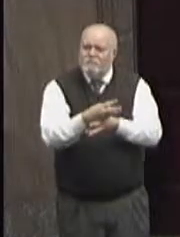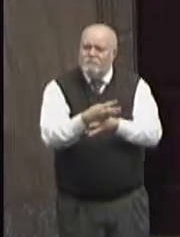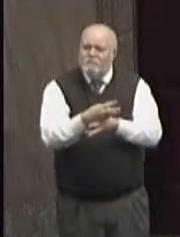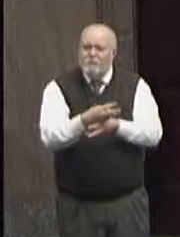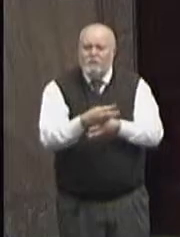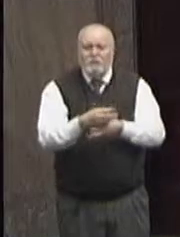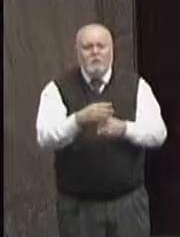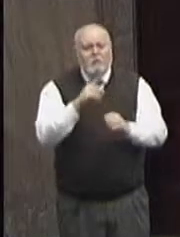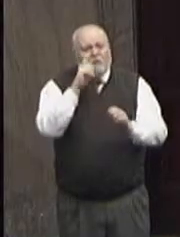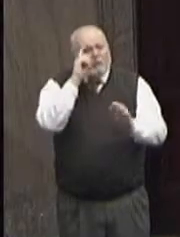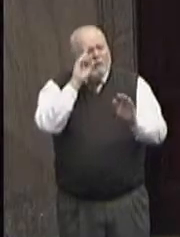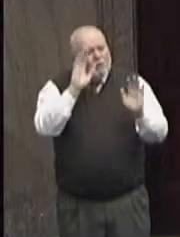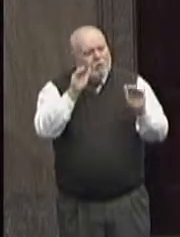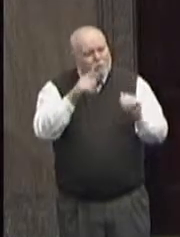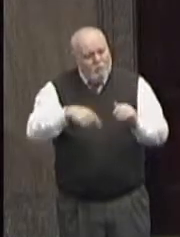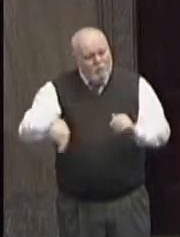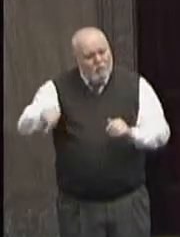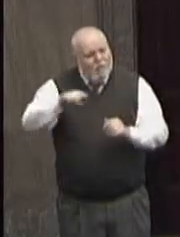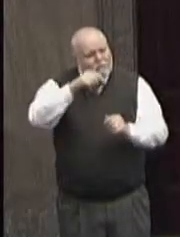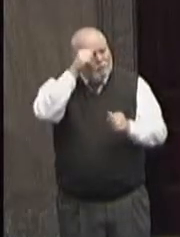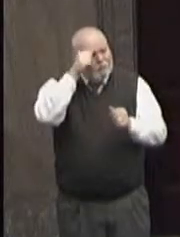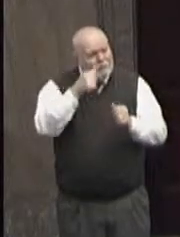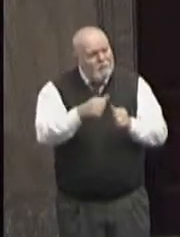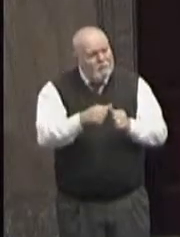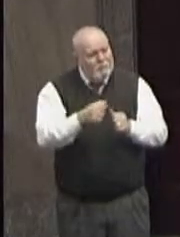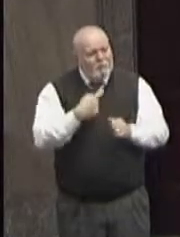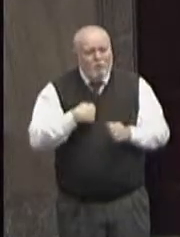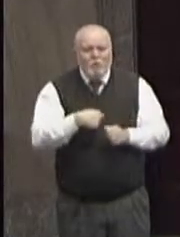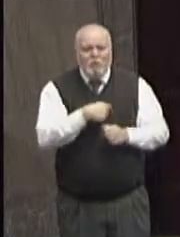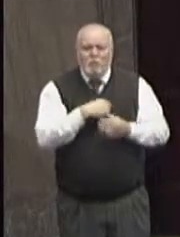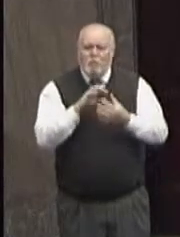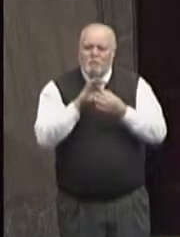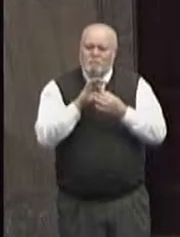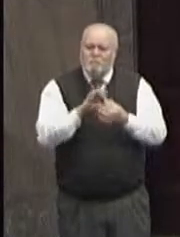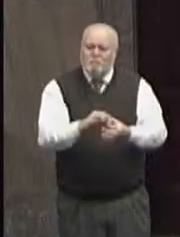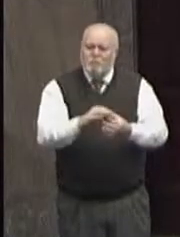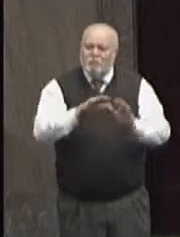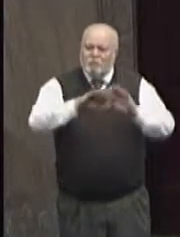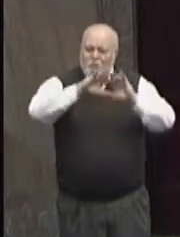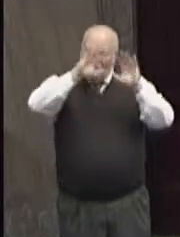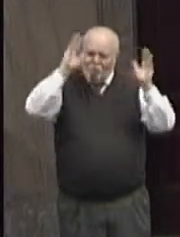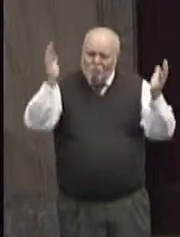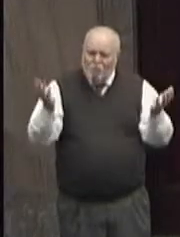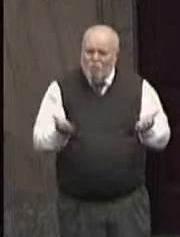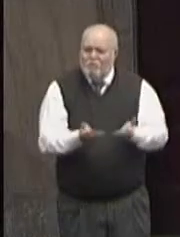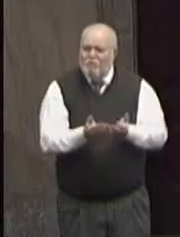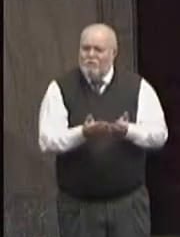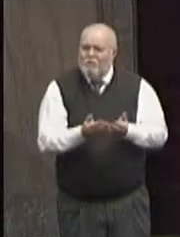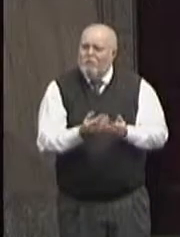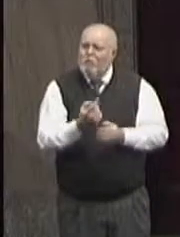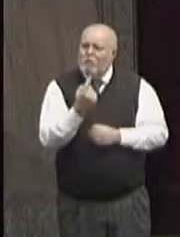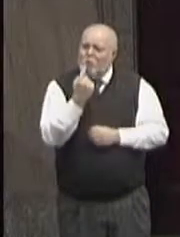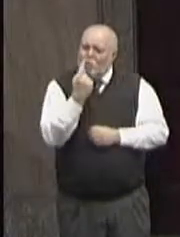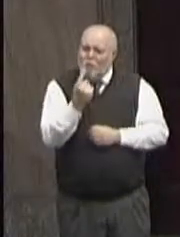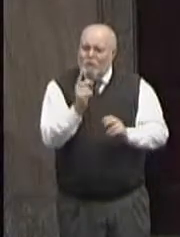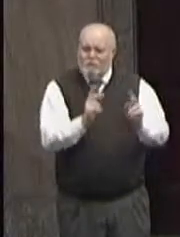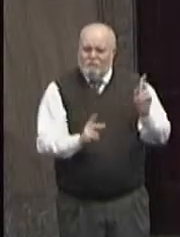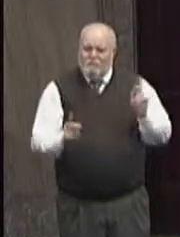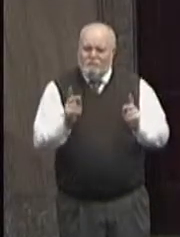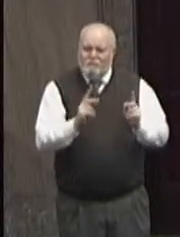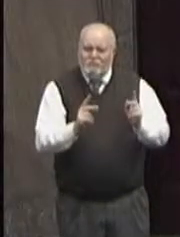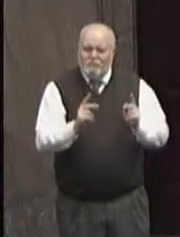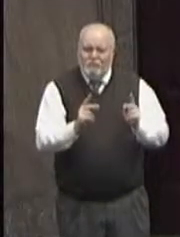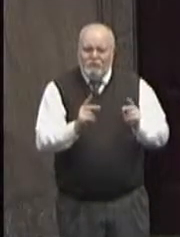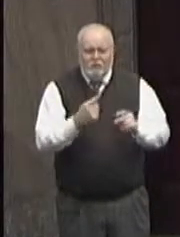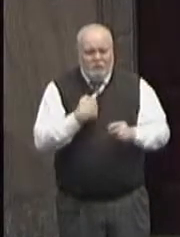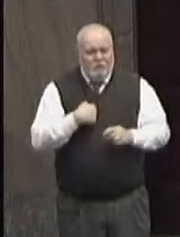May we all remember that we are global citizens, one humanity, that we